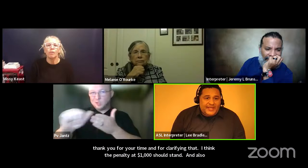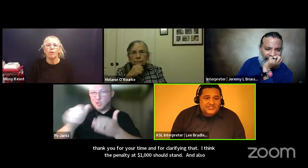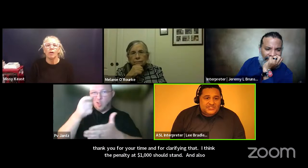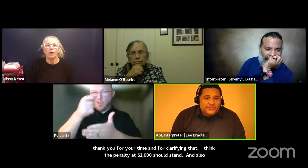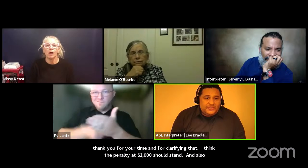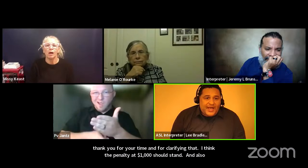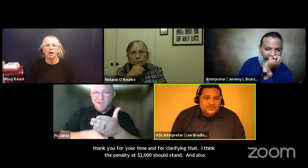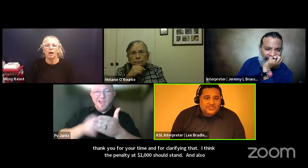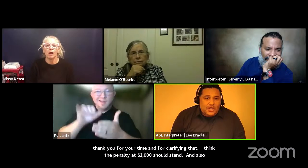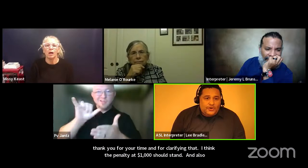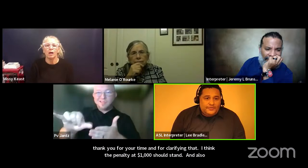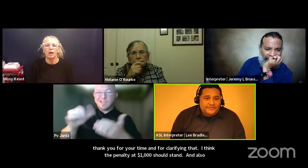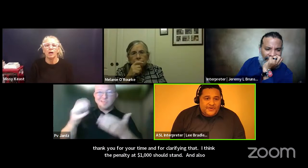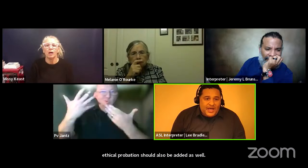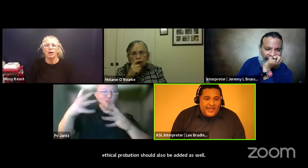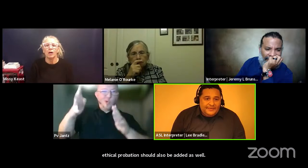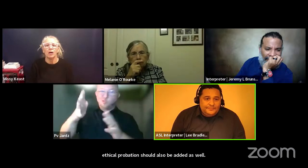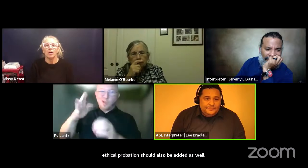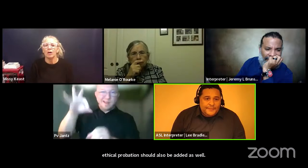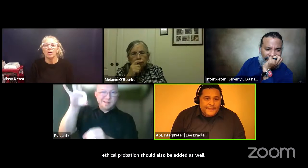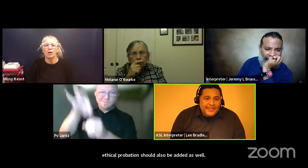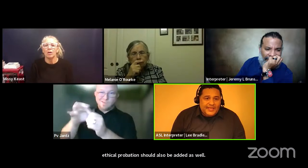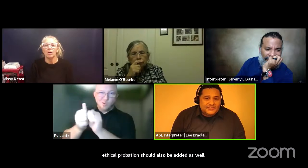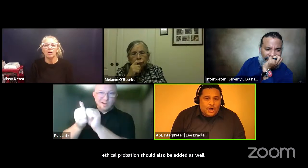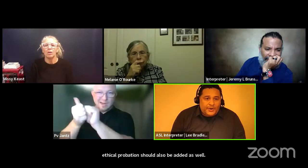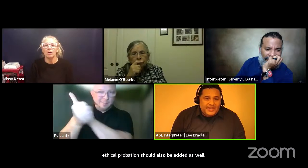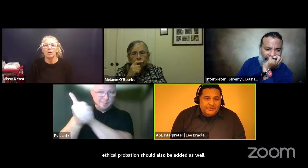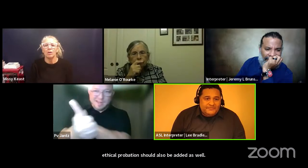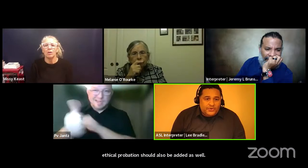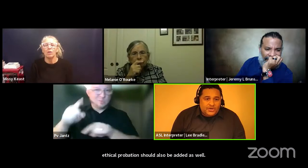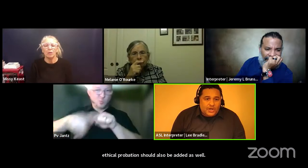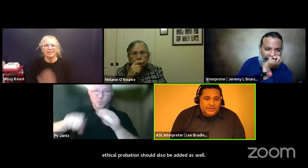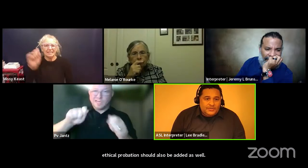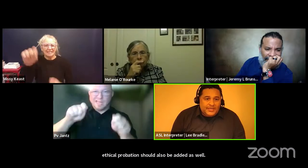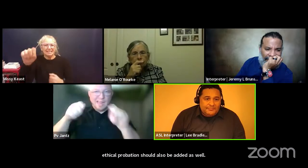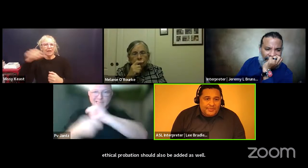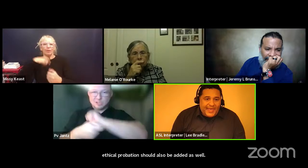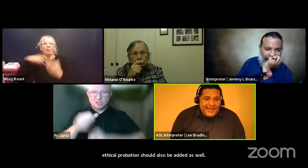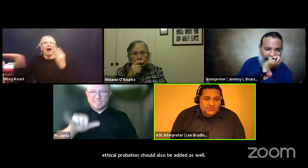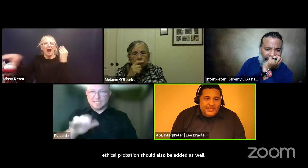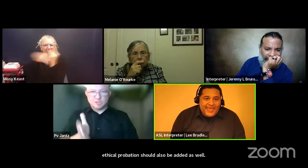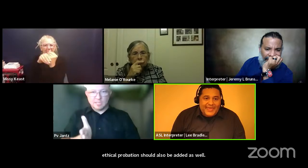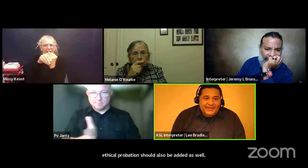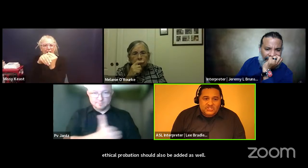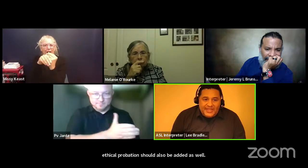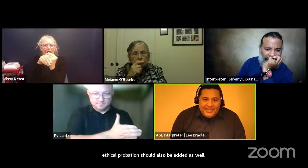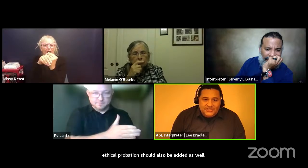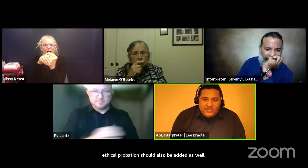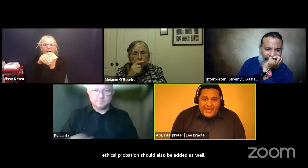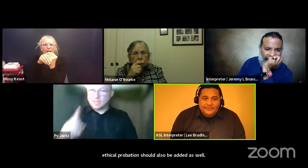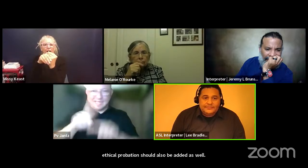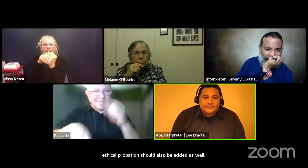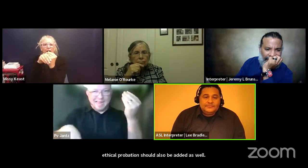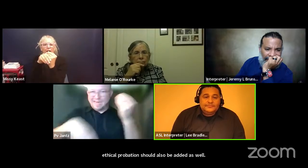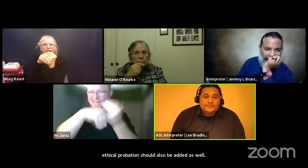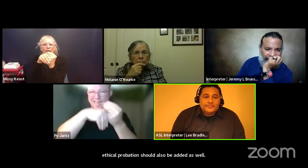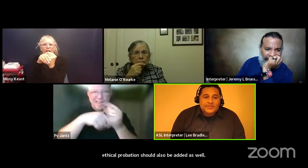Commissioner Jansier, the $1,000 fine has already been voted on and passed. We can't change